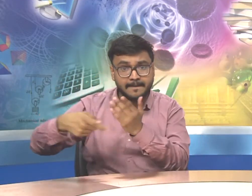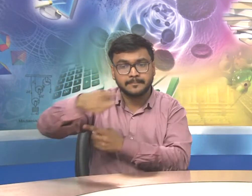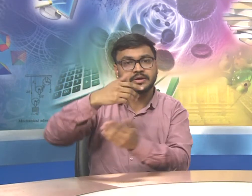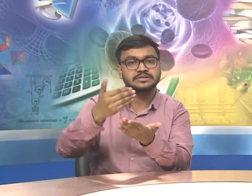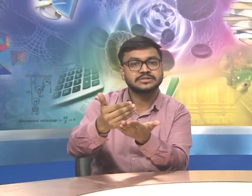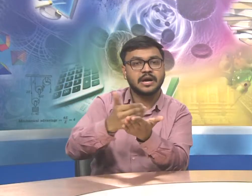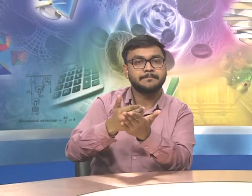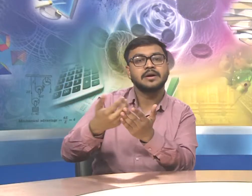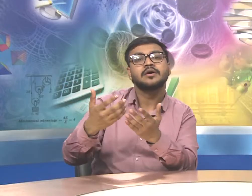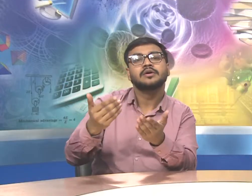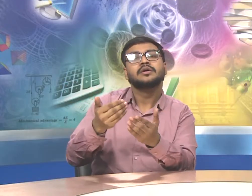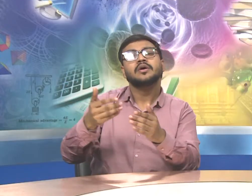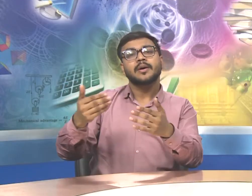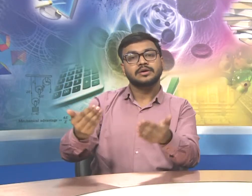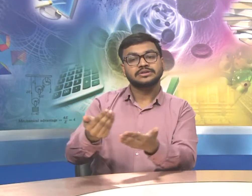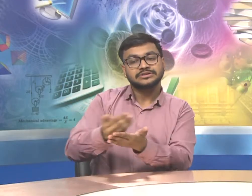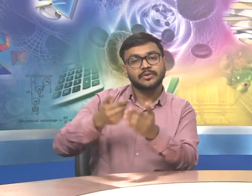guarantor of fundamental rights.